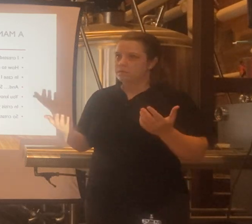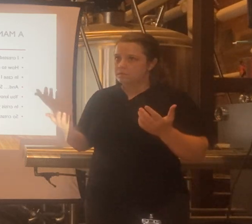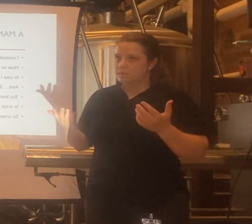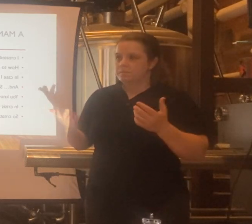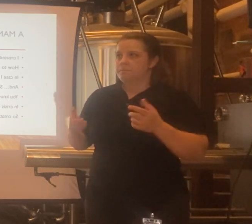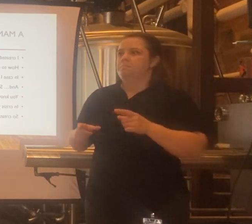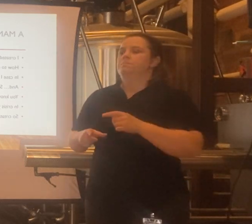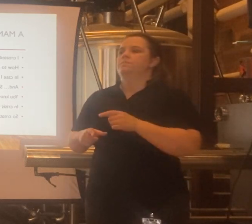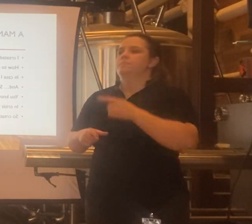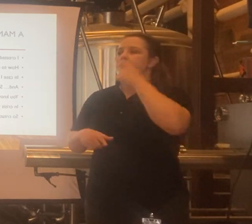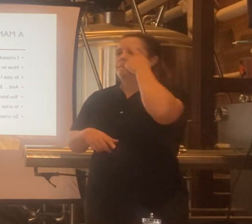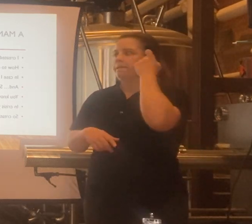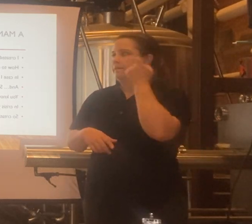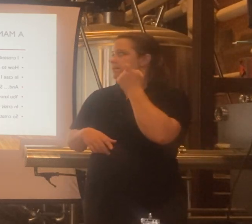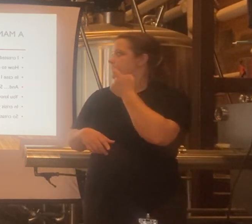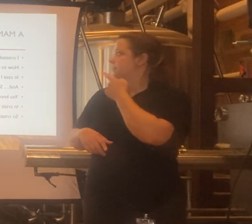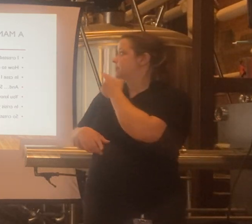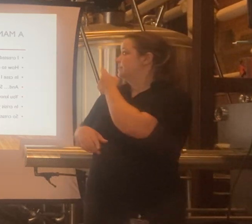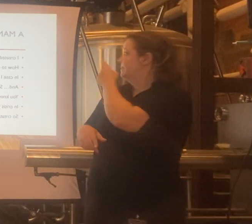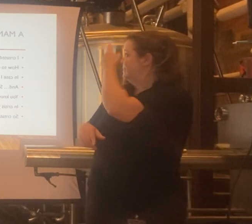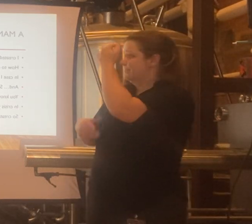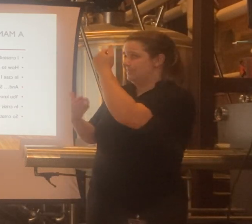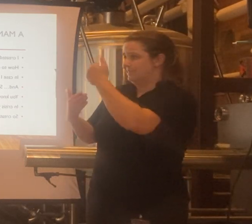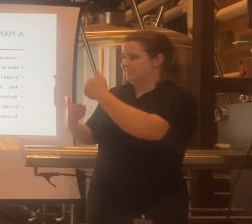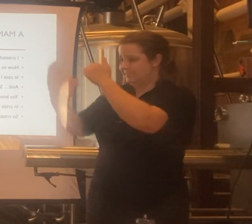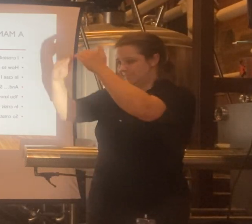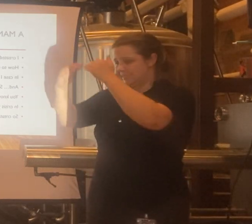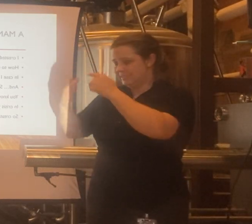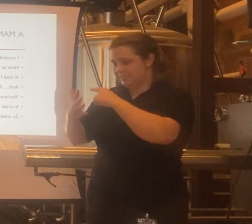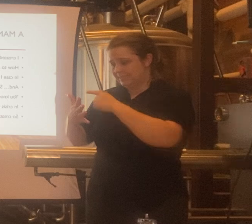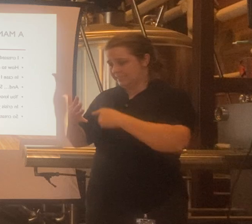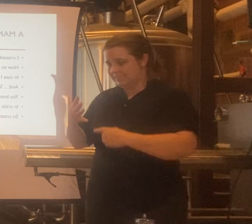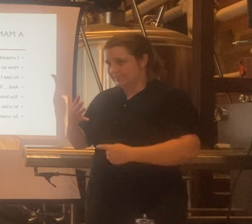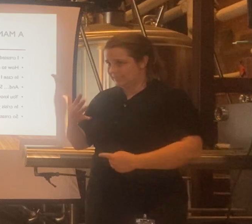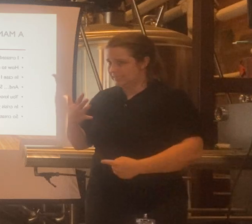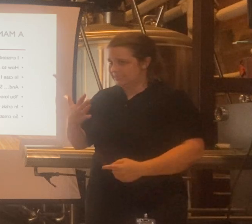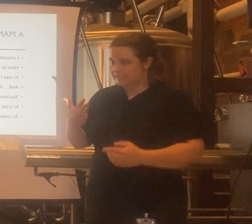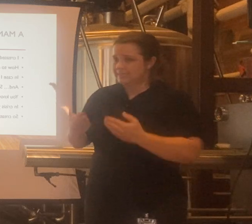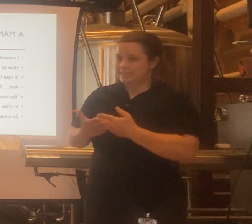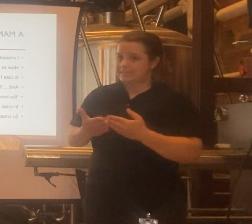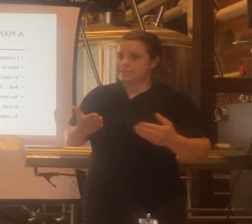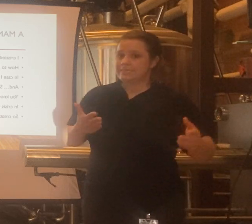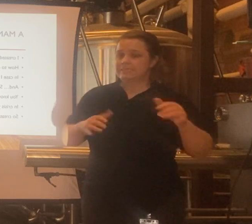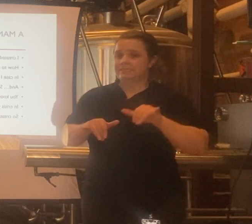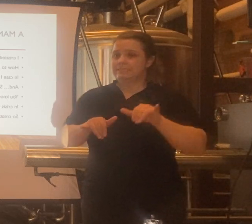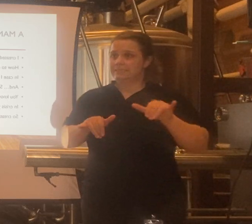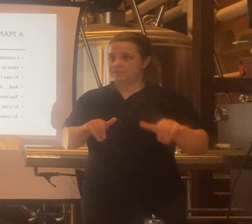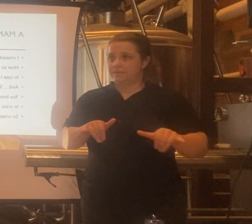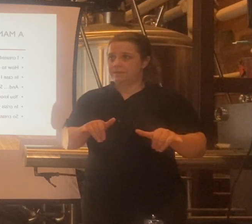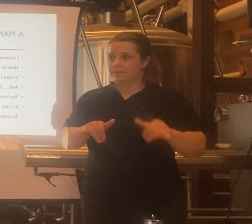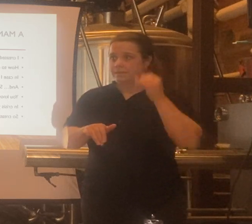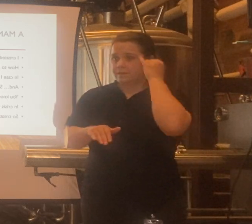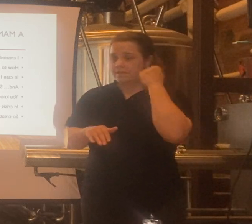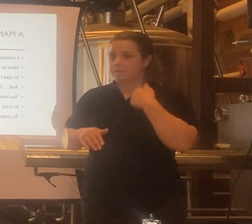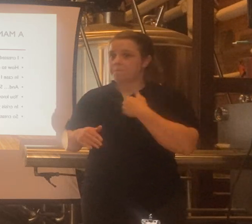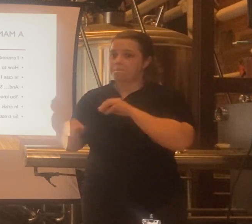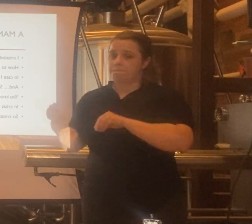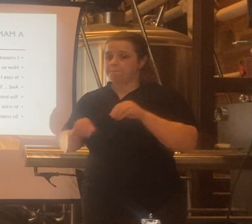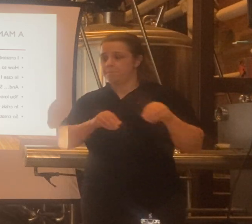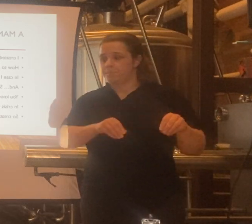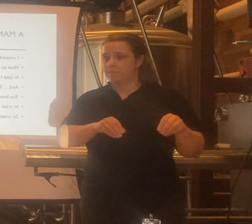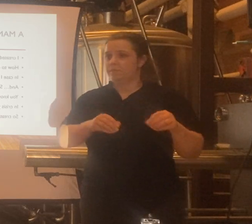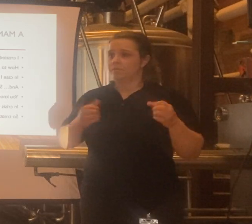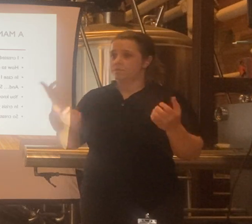the solar mini split staying. So yeah, this is gonna be very relevant for them as well. And so yeah, a manual is